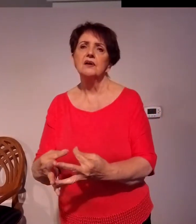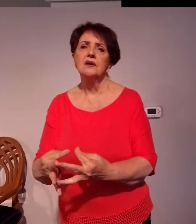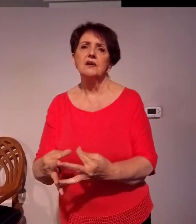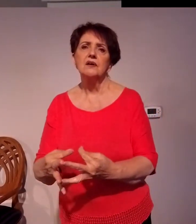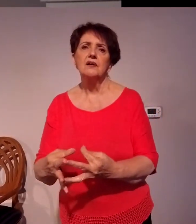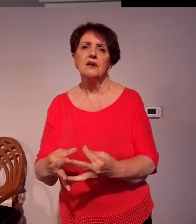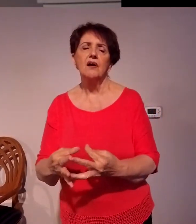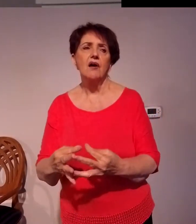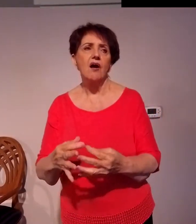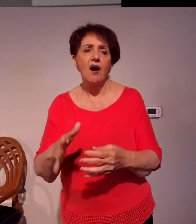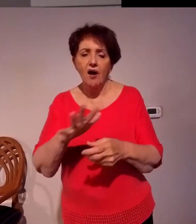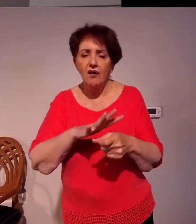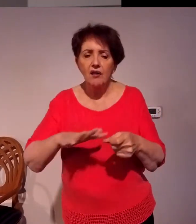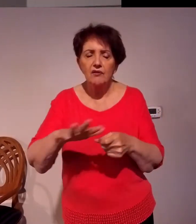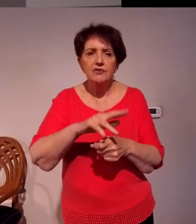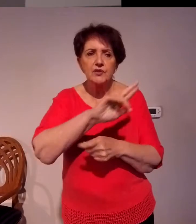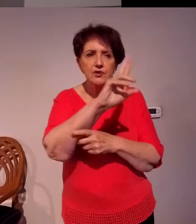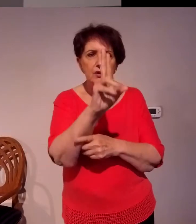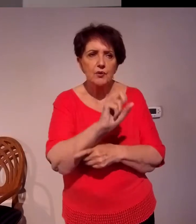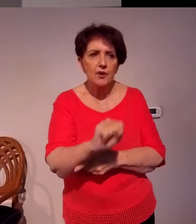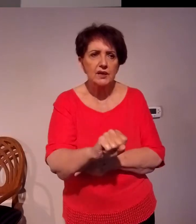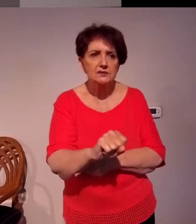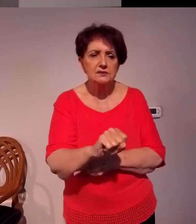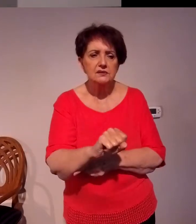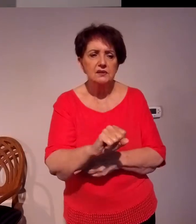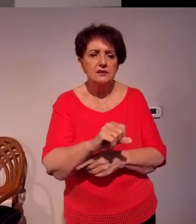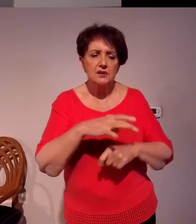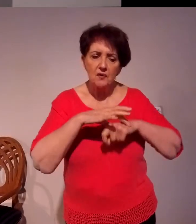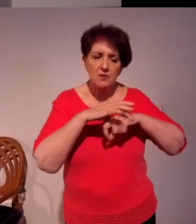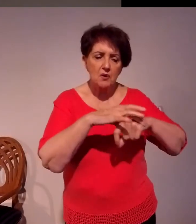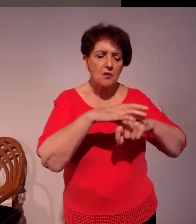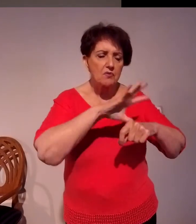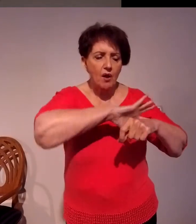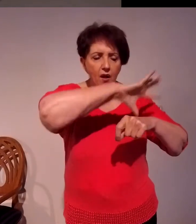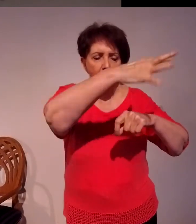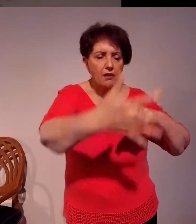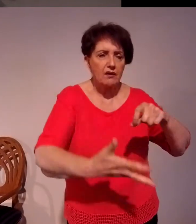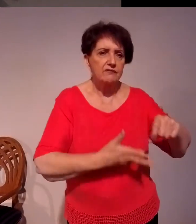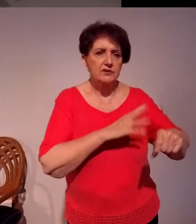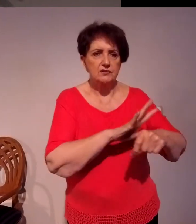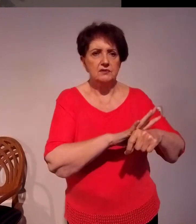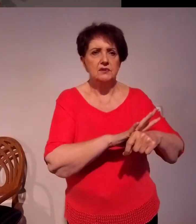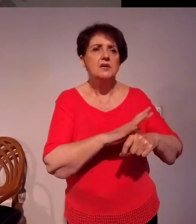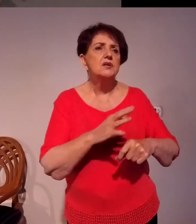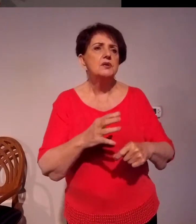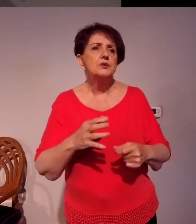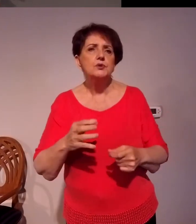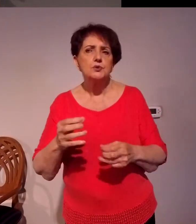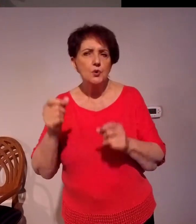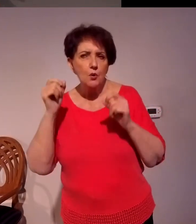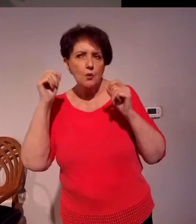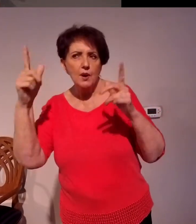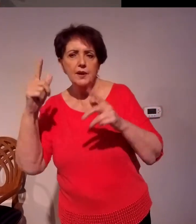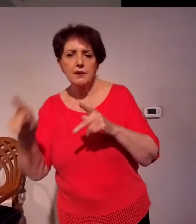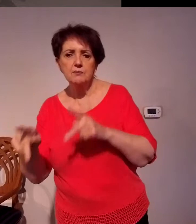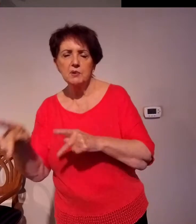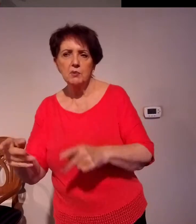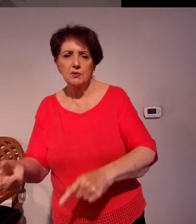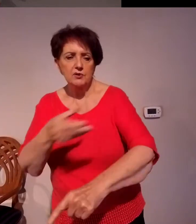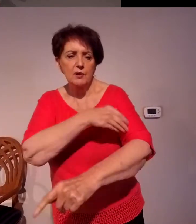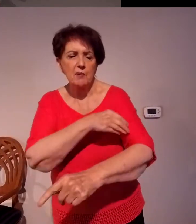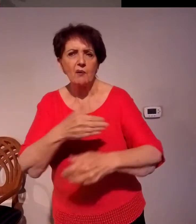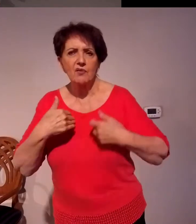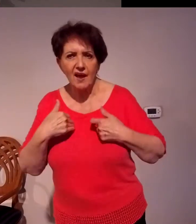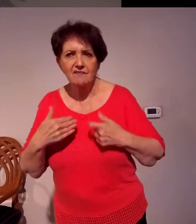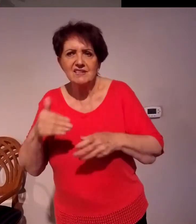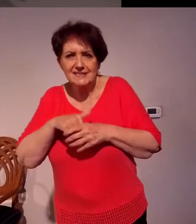across North America, around the globe. To awaken people to the power within,